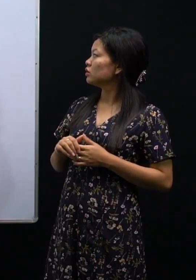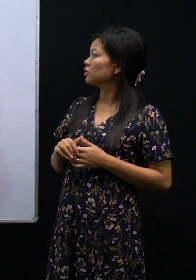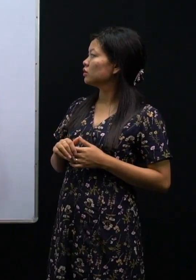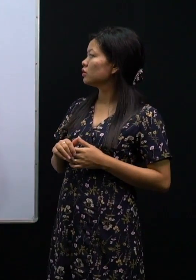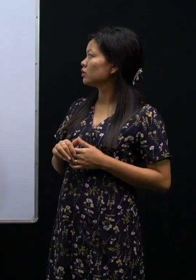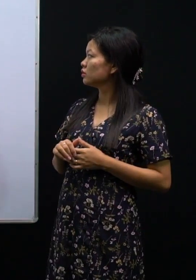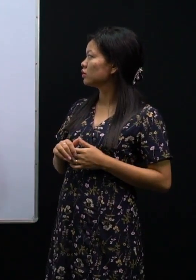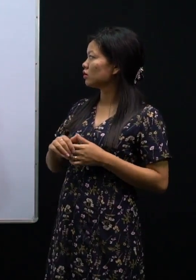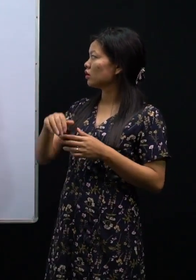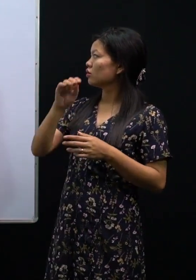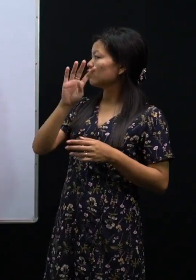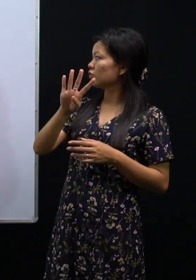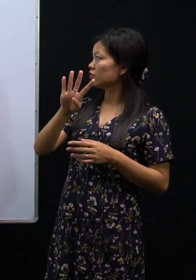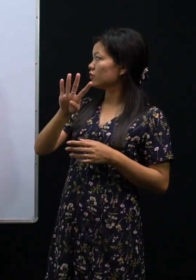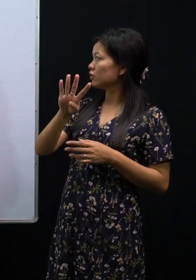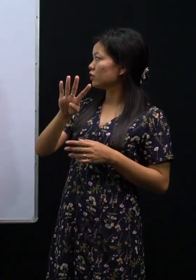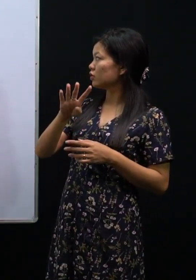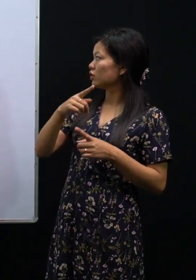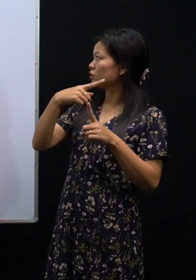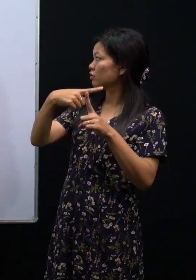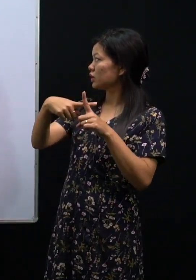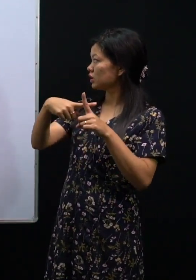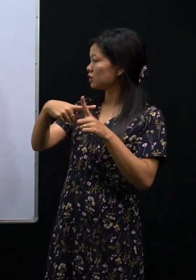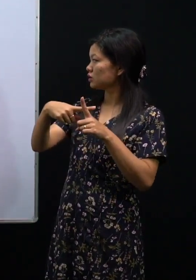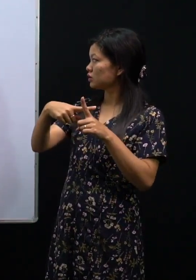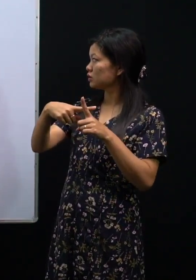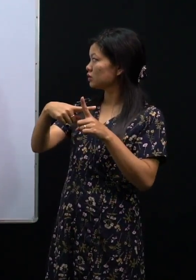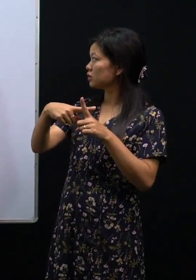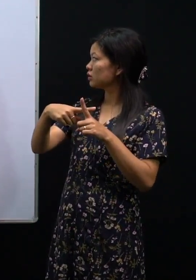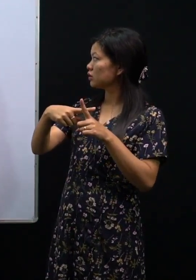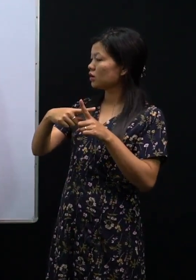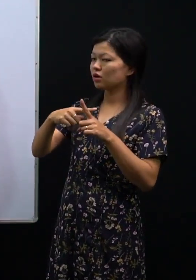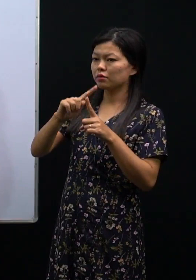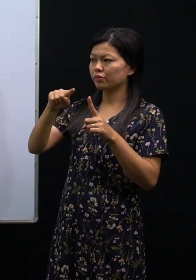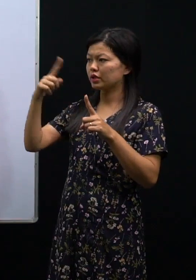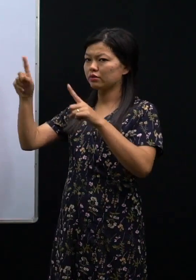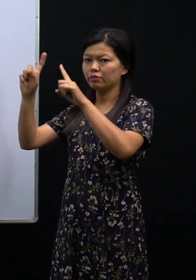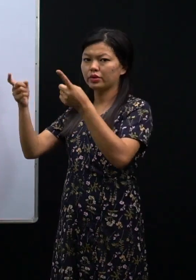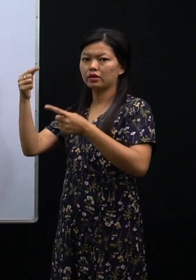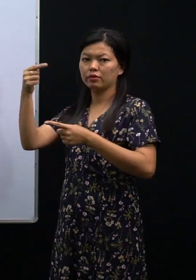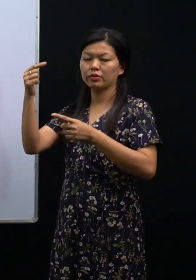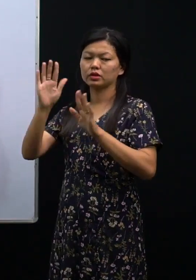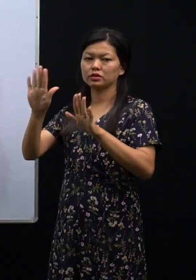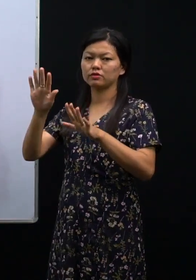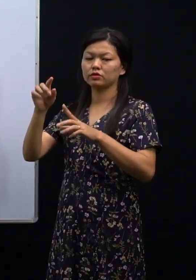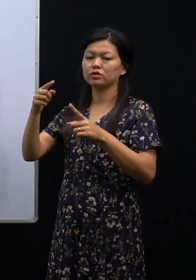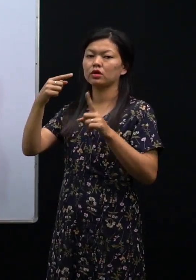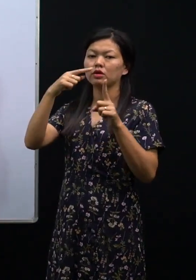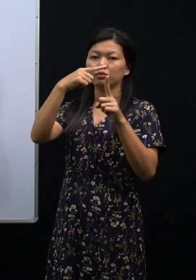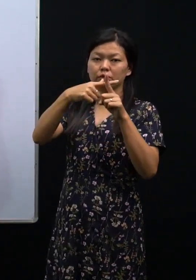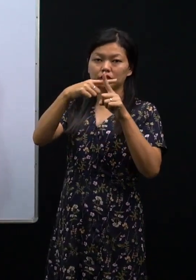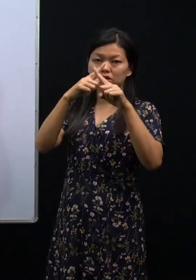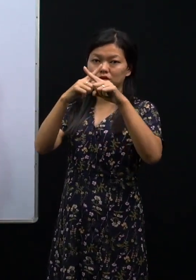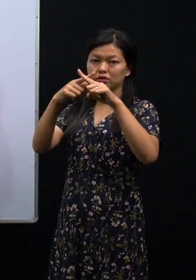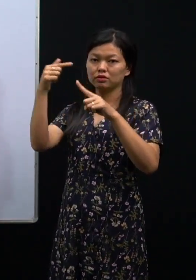directly. 4 plus, you have to write plus, but there is a minus. Plus into minus, minus.